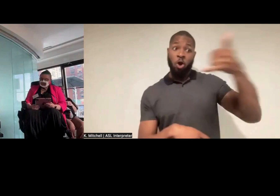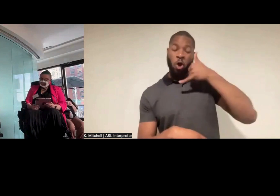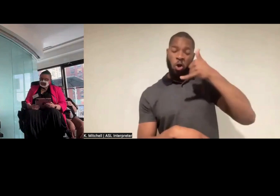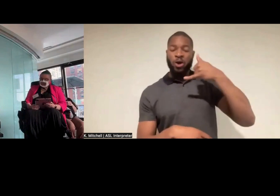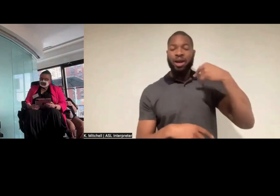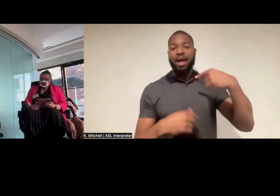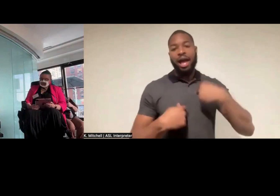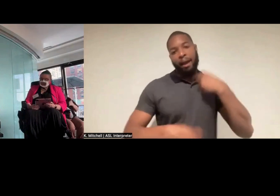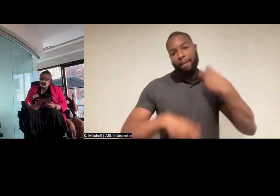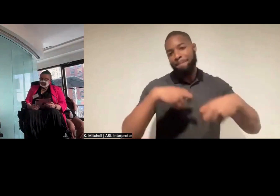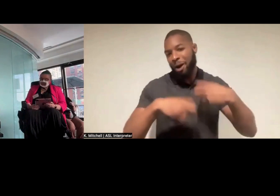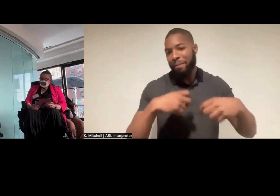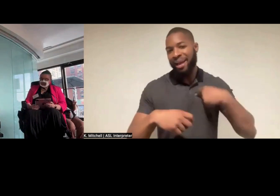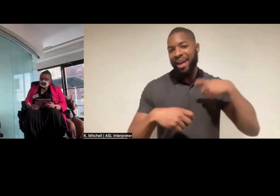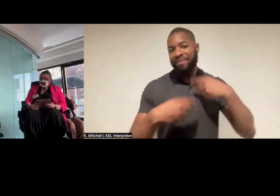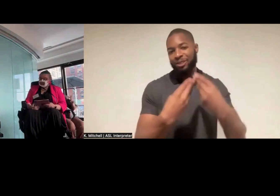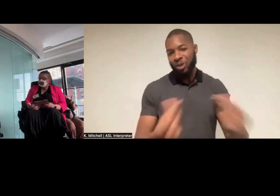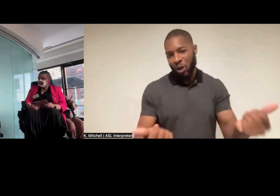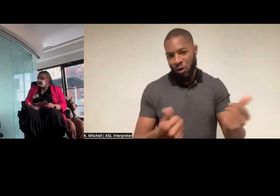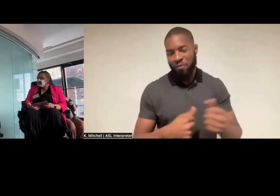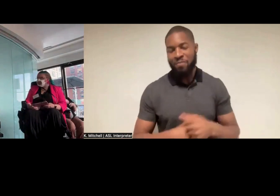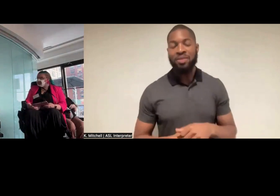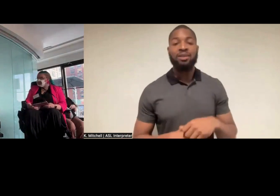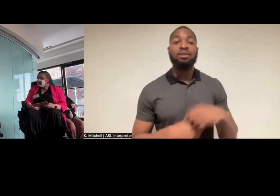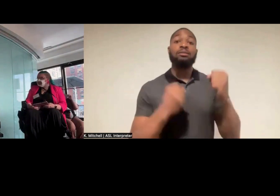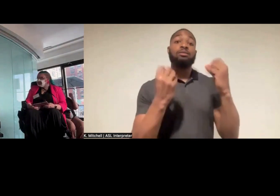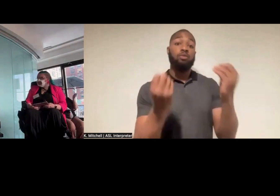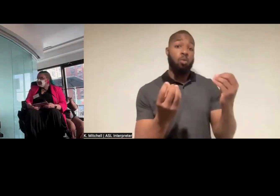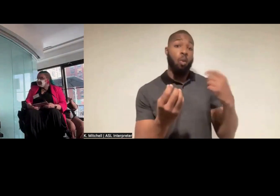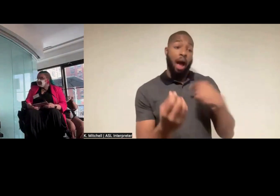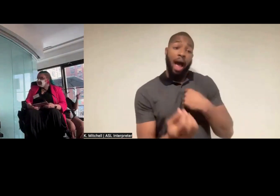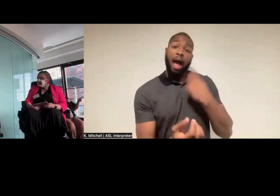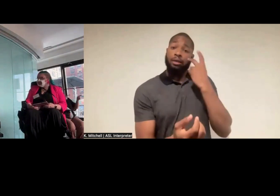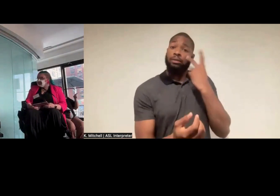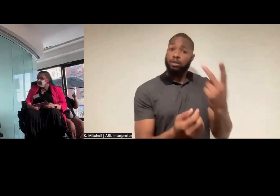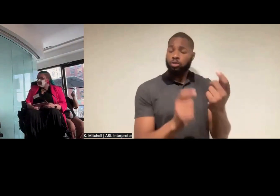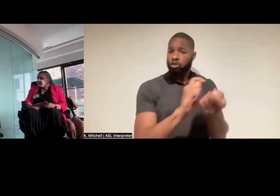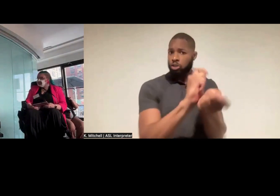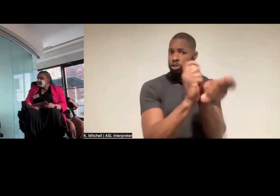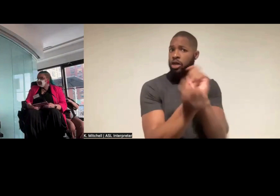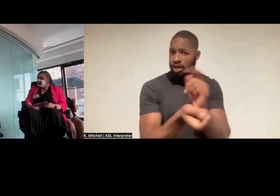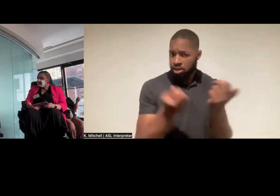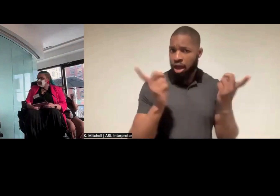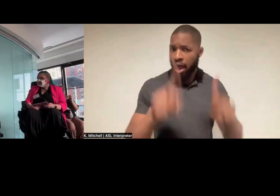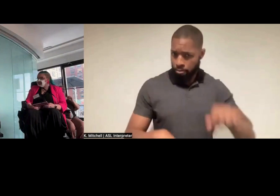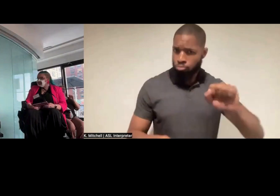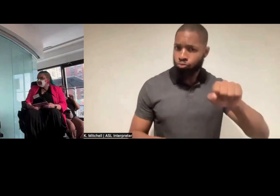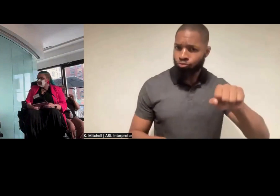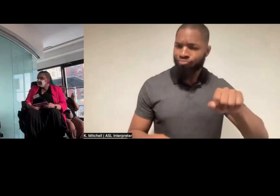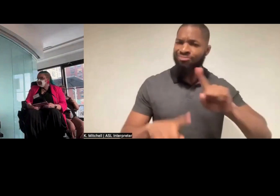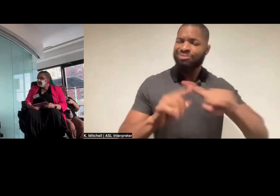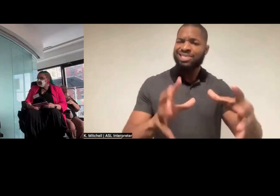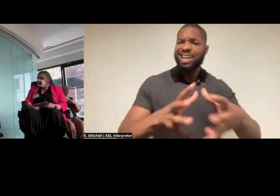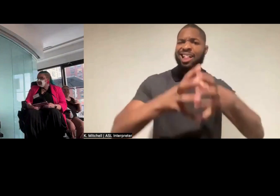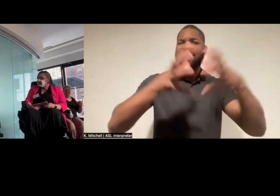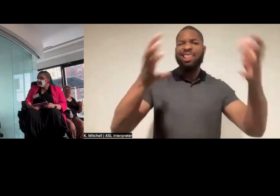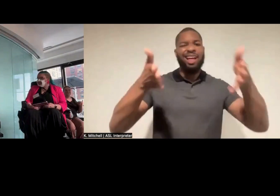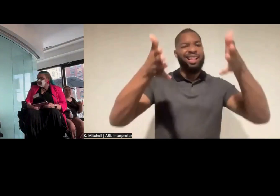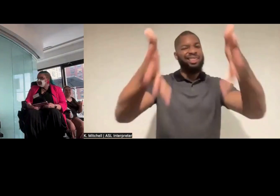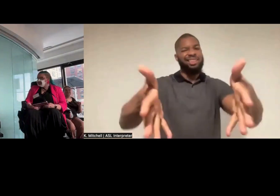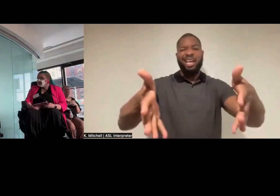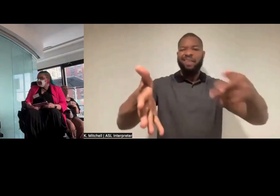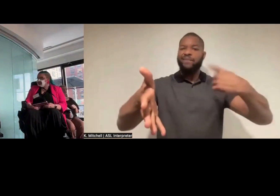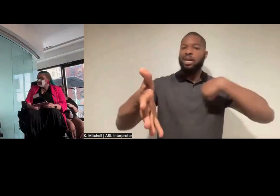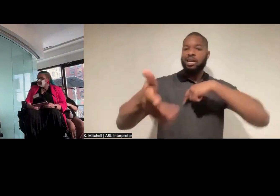see that is positive is that I do see change being made, but like I said, there's more change to be made. I think the disability